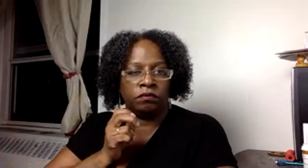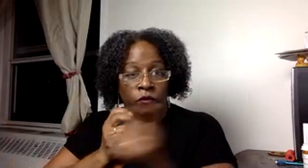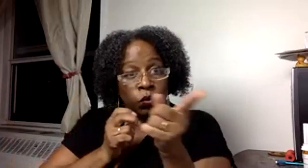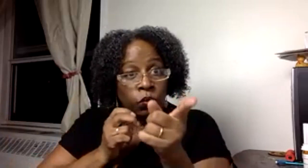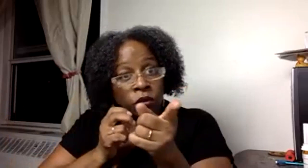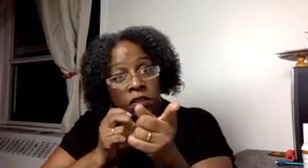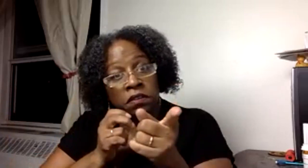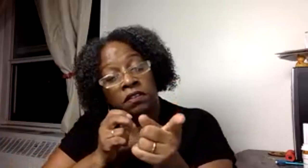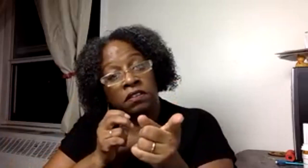with the deafblind community?